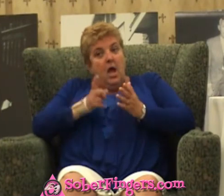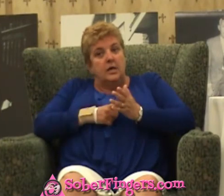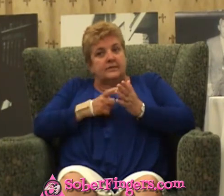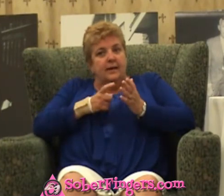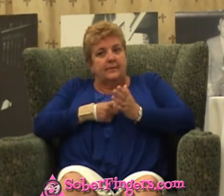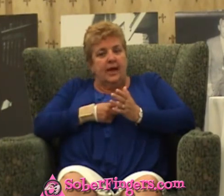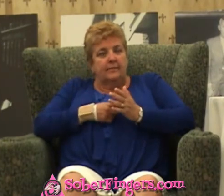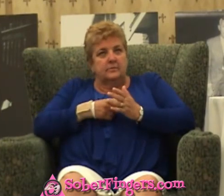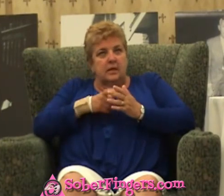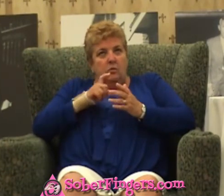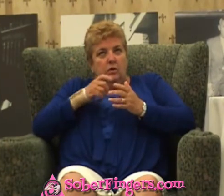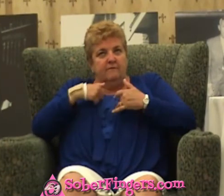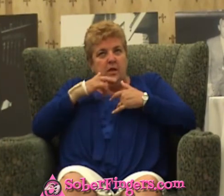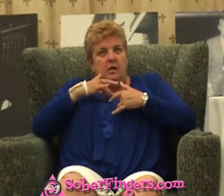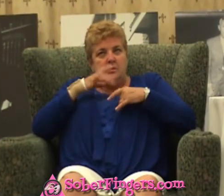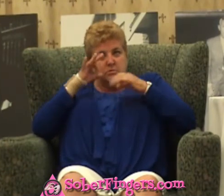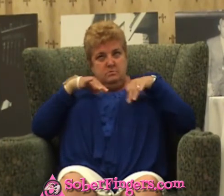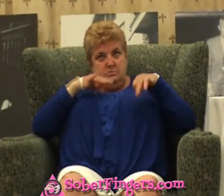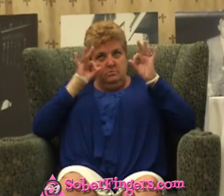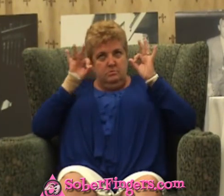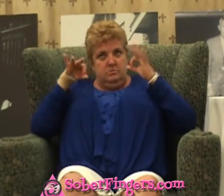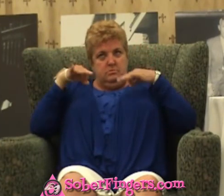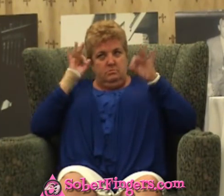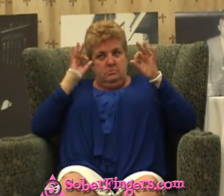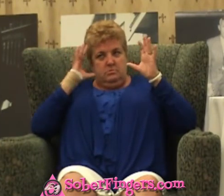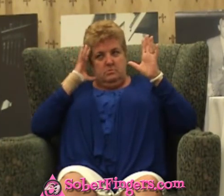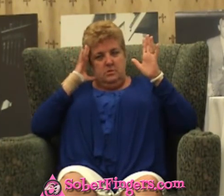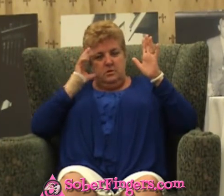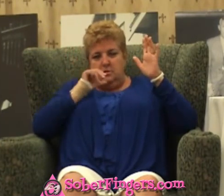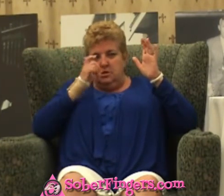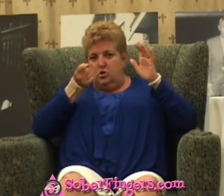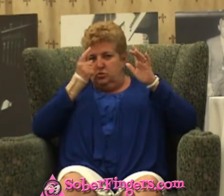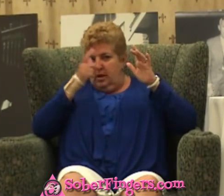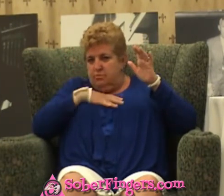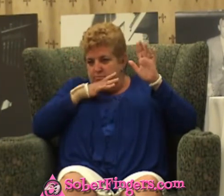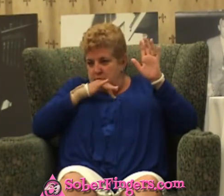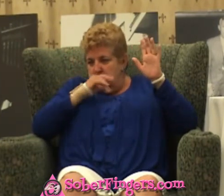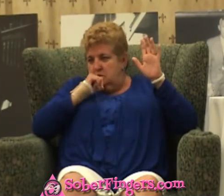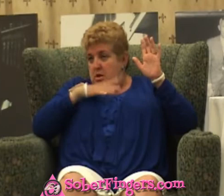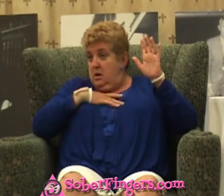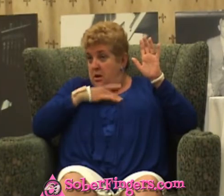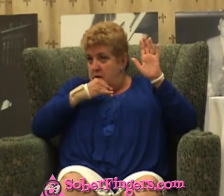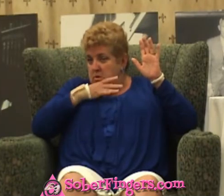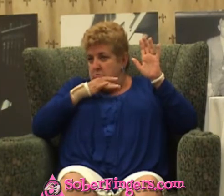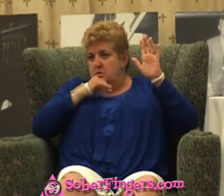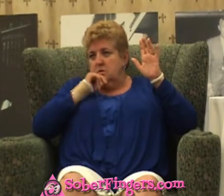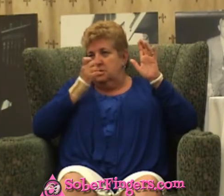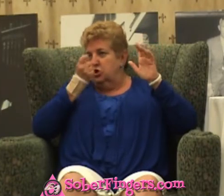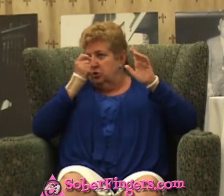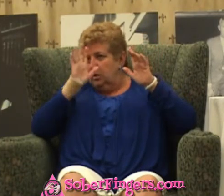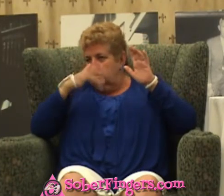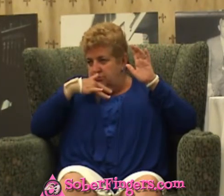rolling back in my head, because I didn't understand her. I didn't know why she was the way she was. I didn't realize what was going on.